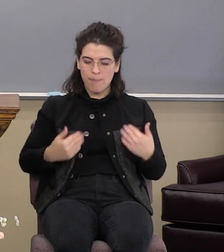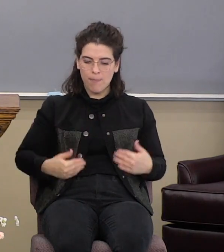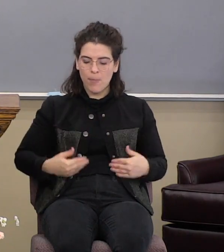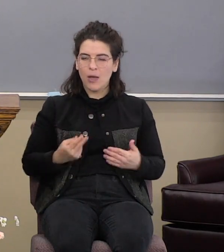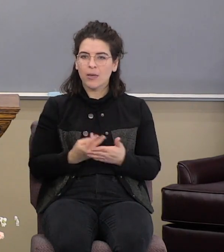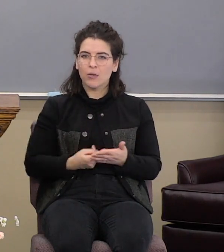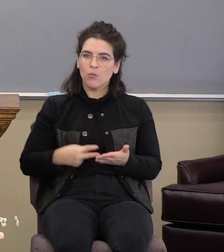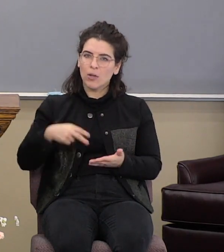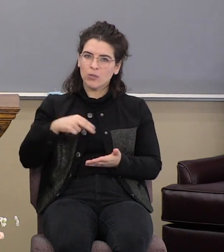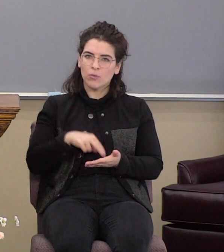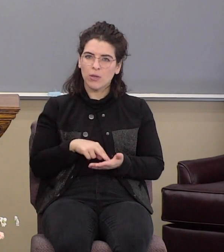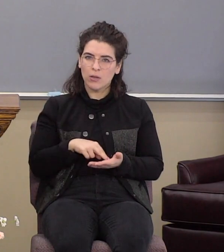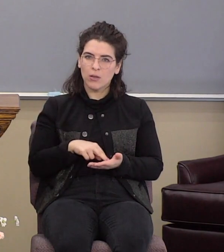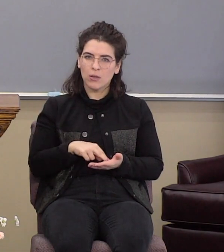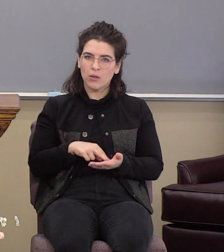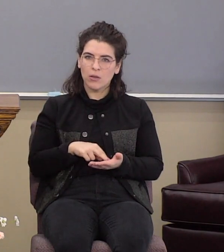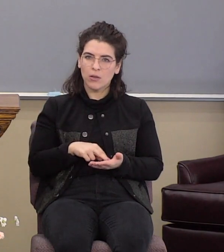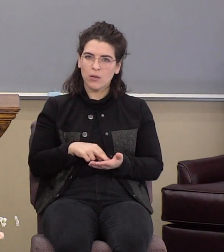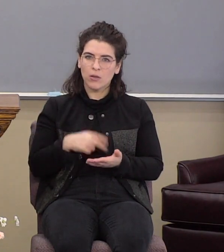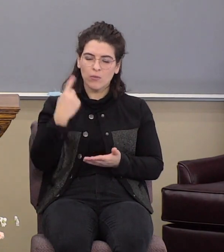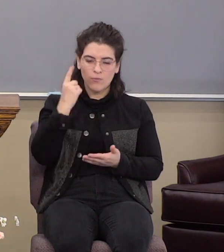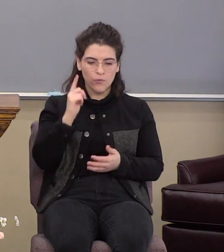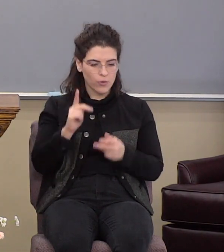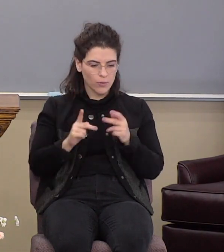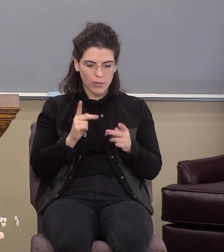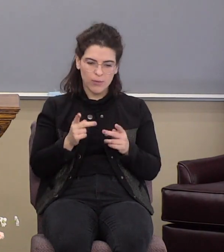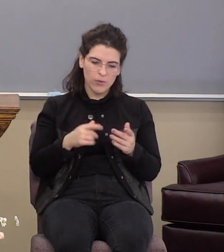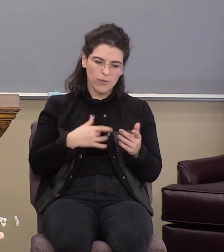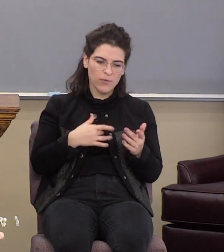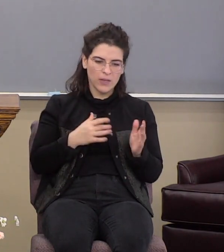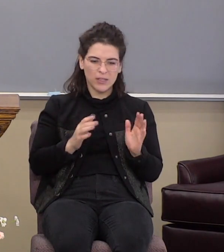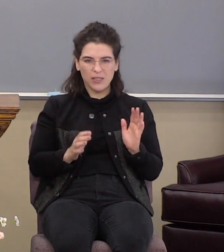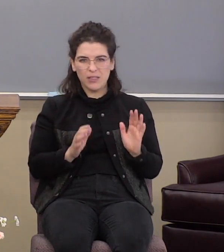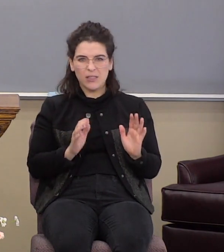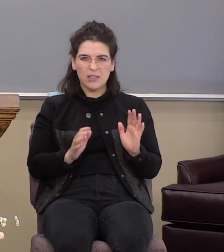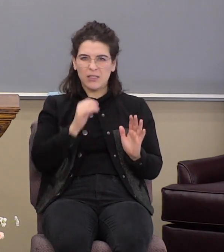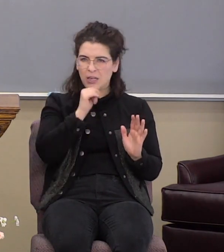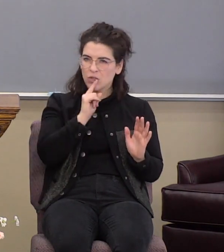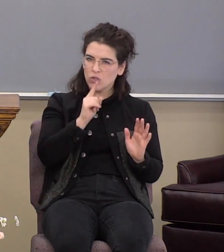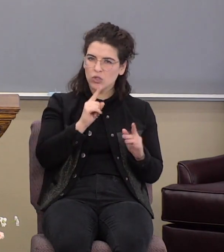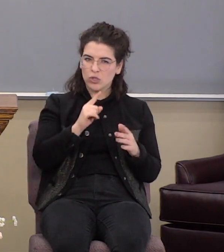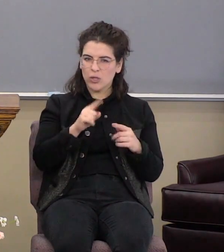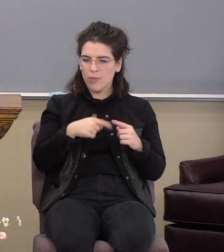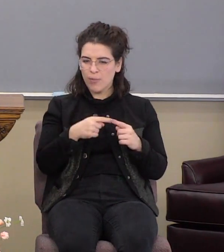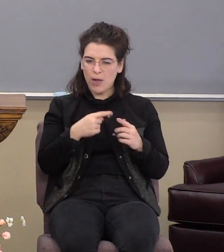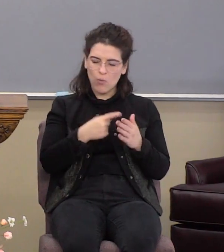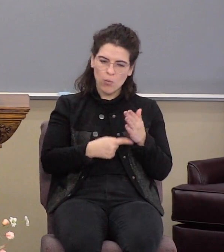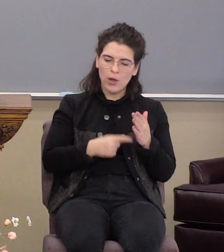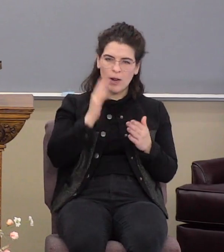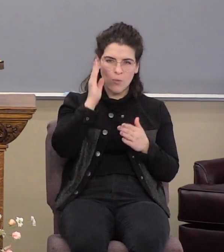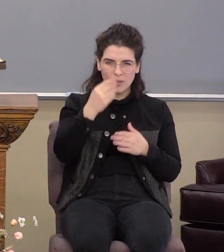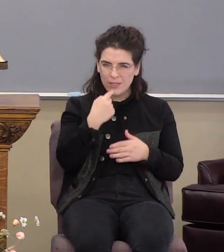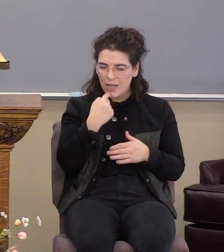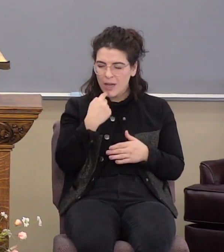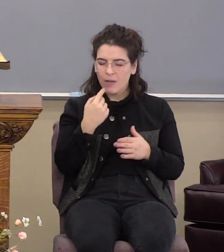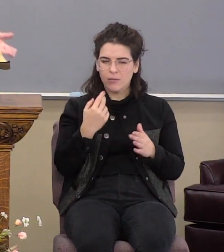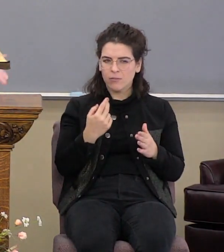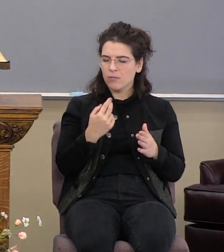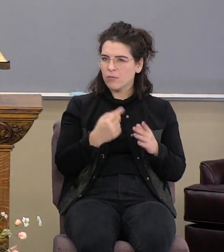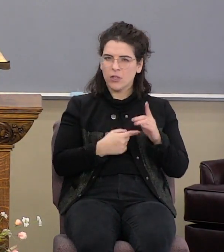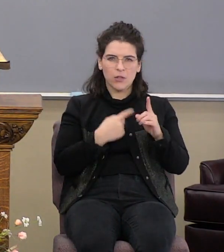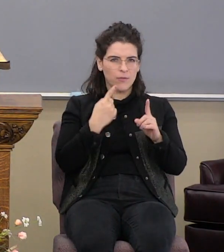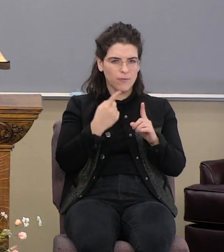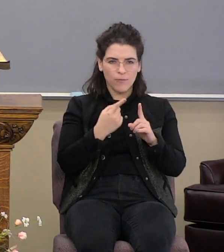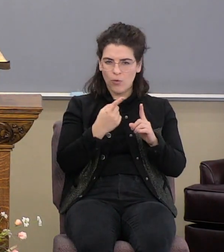resurrection. So for those who may feel a little unsettled about what I'm about to say, regarding what I'm about to say, the issue is